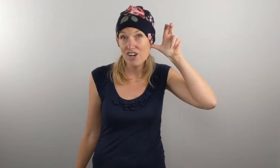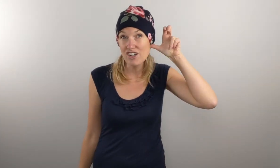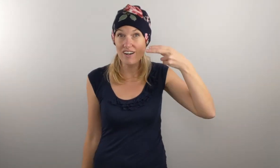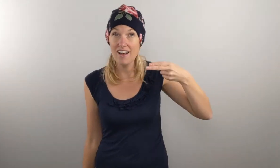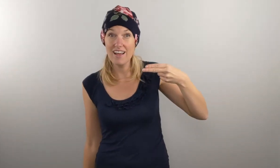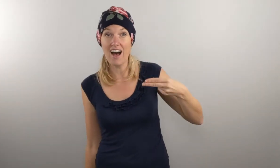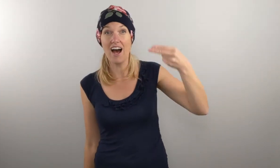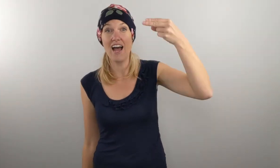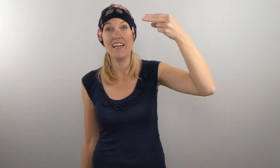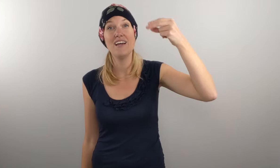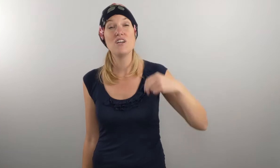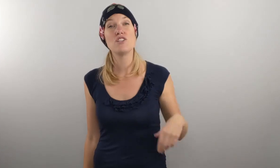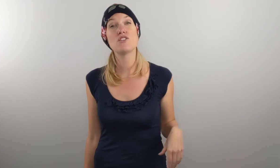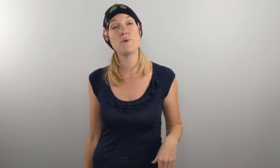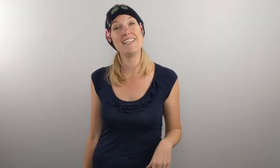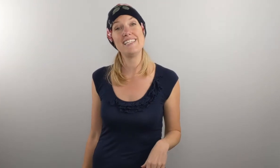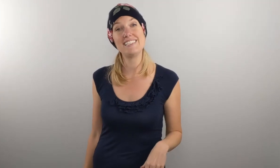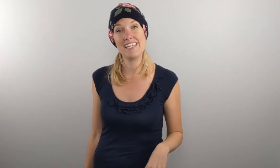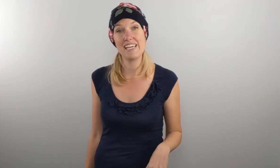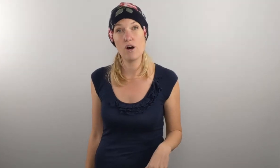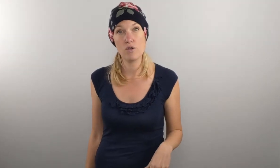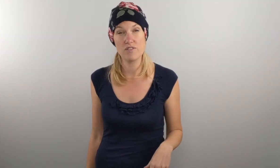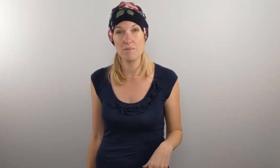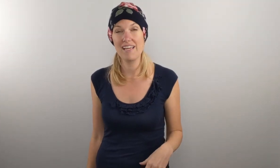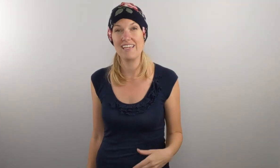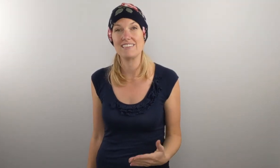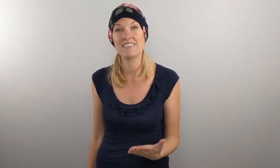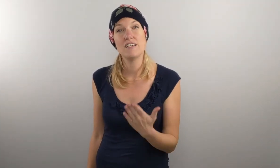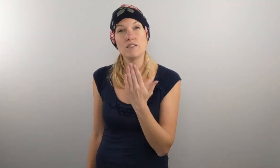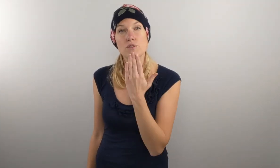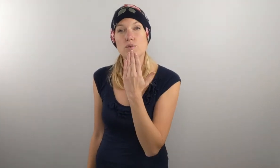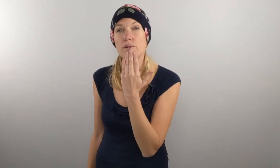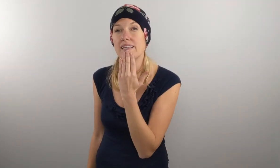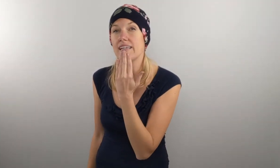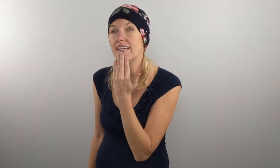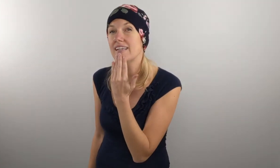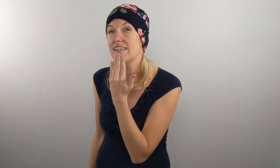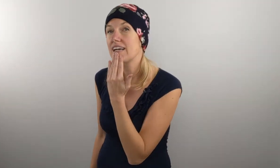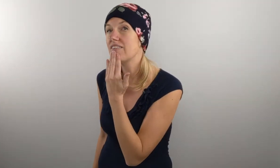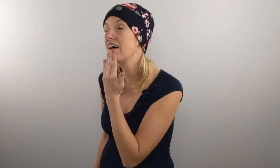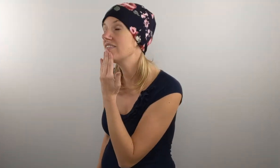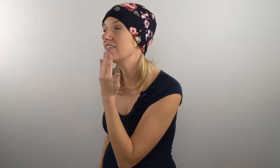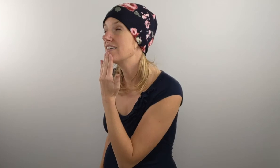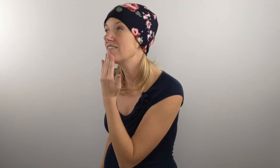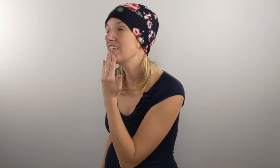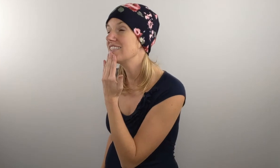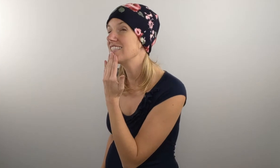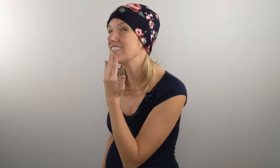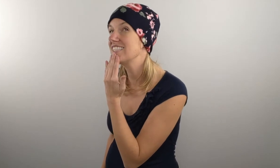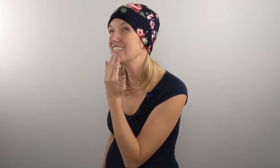heard on high, sweetly singing over the plains. So sweetly, you kind of have your fingers at your chin like